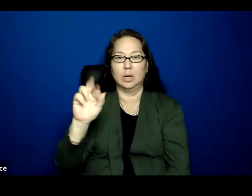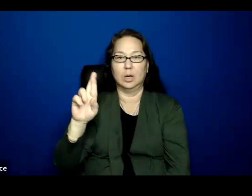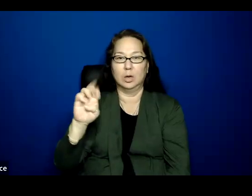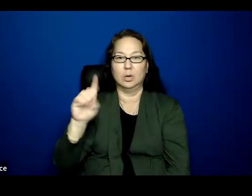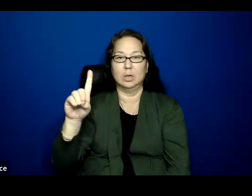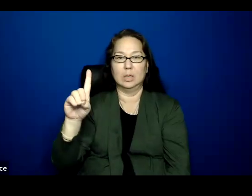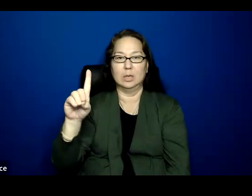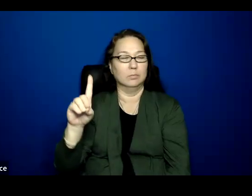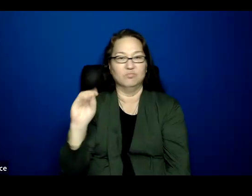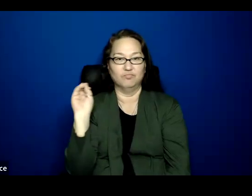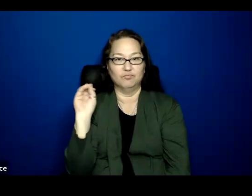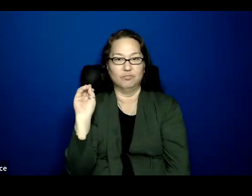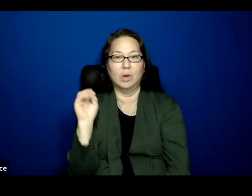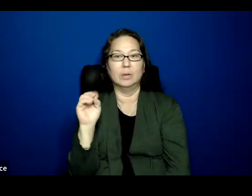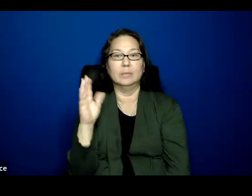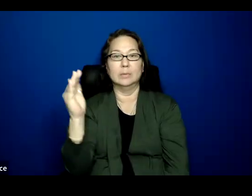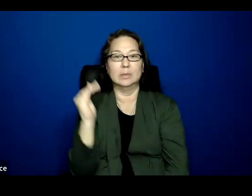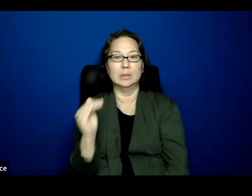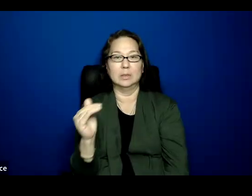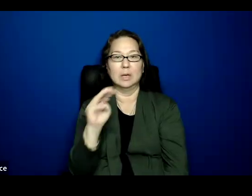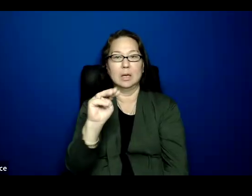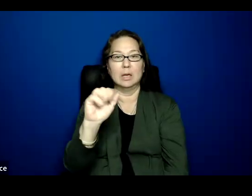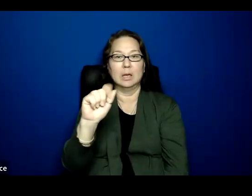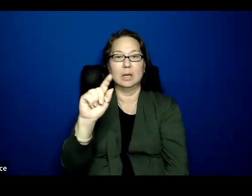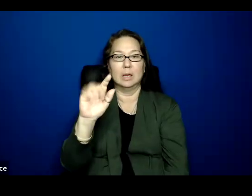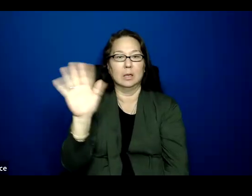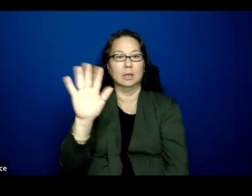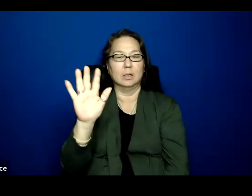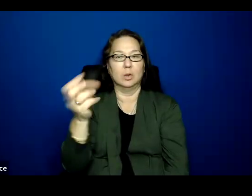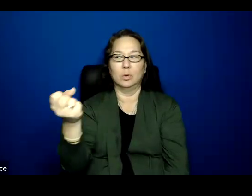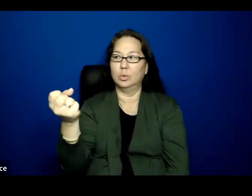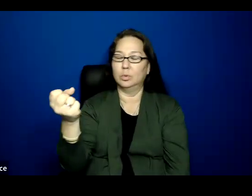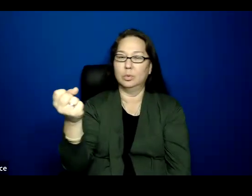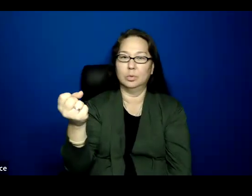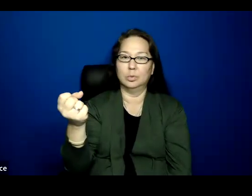continue. The next speakers are Matthew Lee. Wait, Oh, Nina. Starbucks.